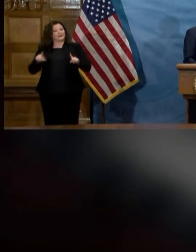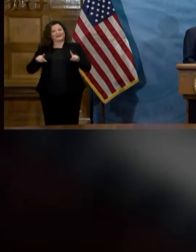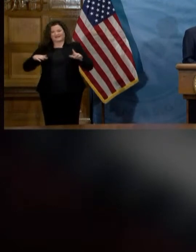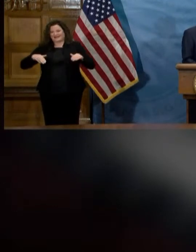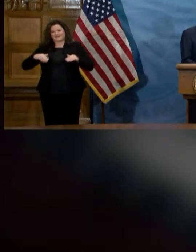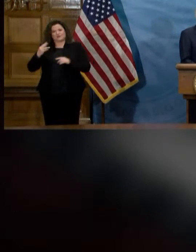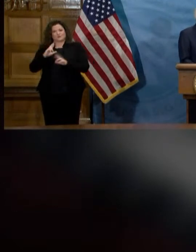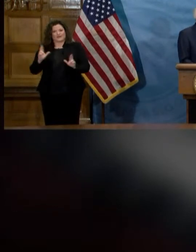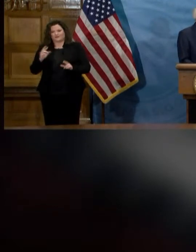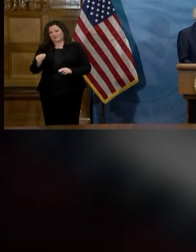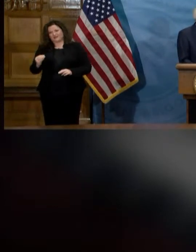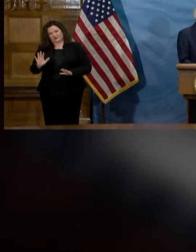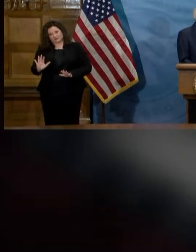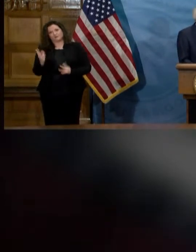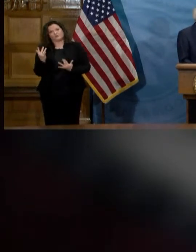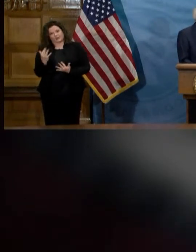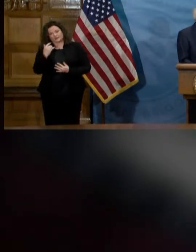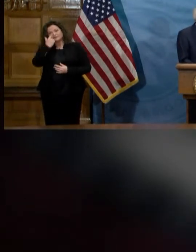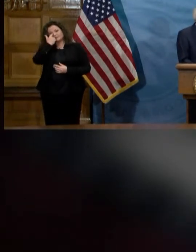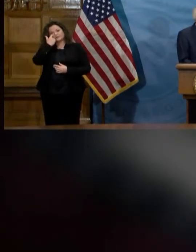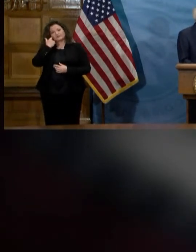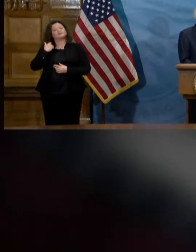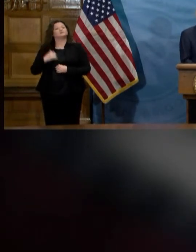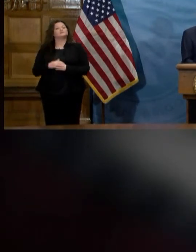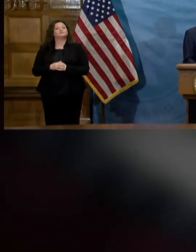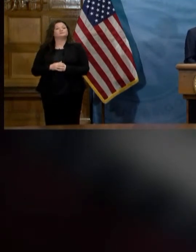Monday. And so those are the